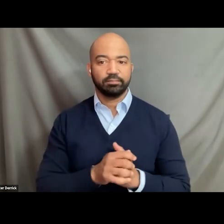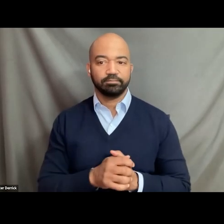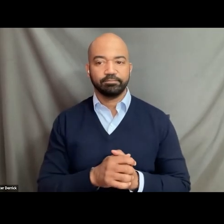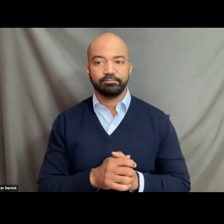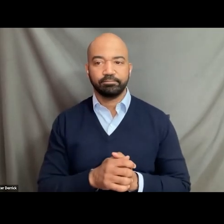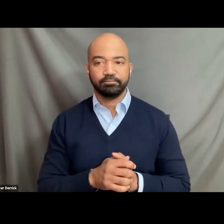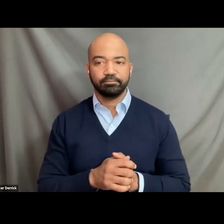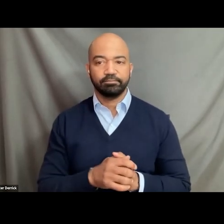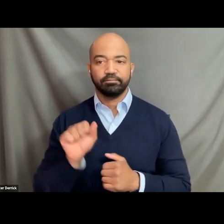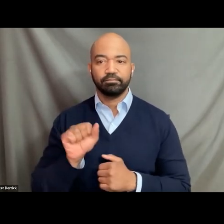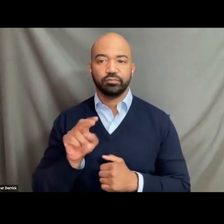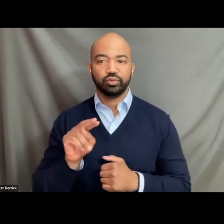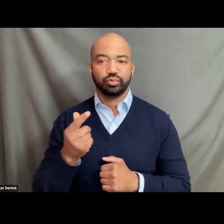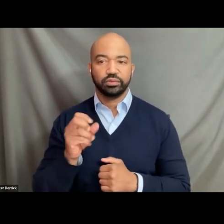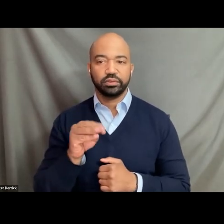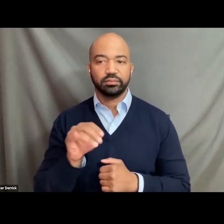Thank you.